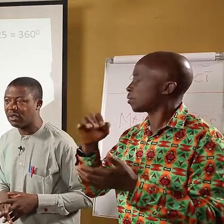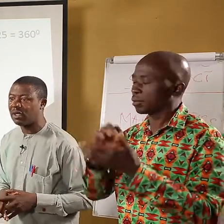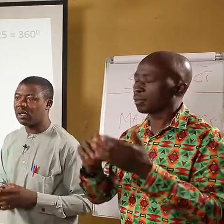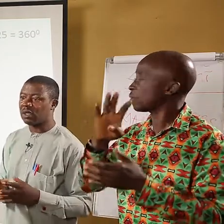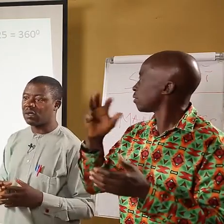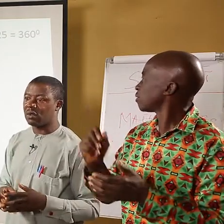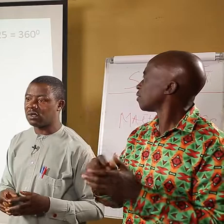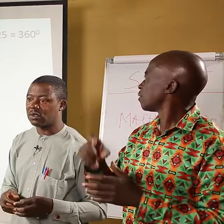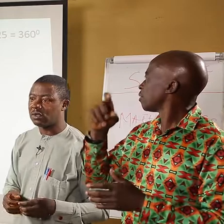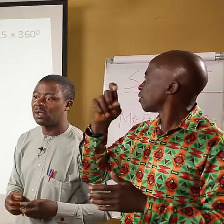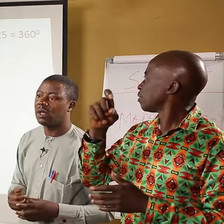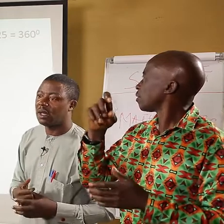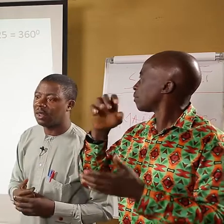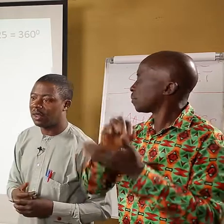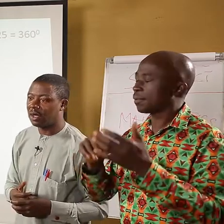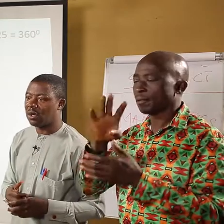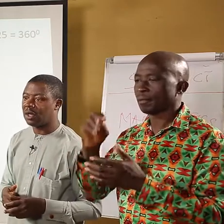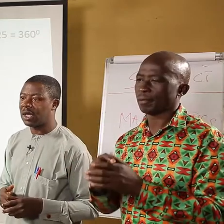25 equals